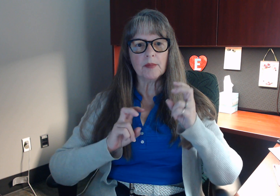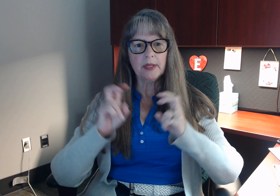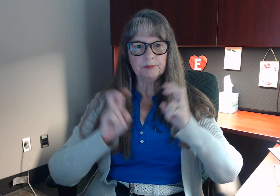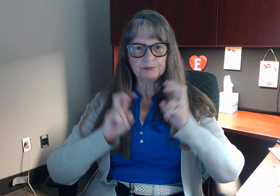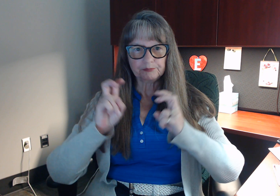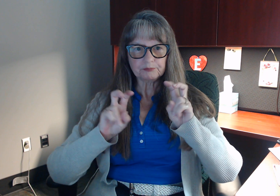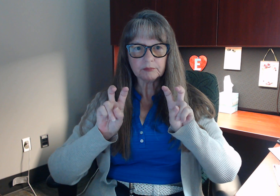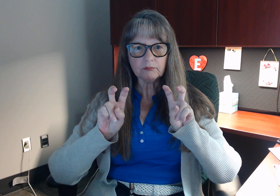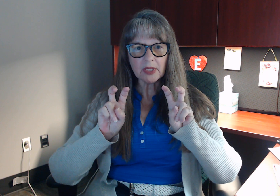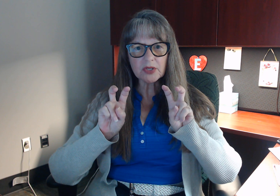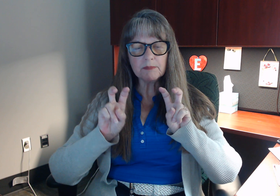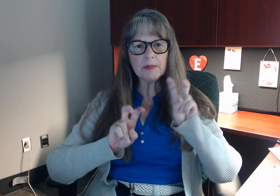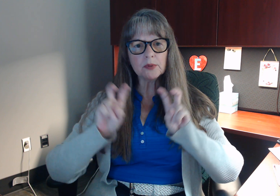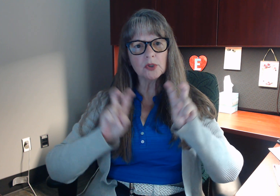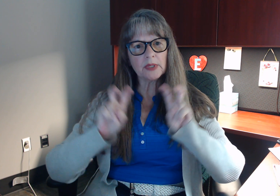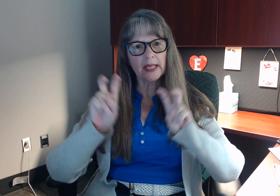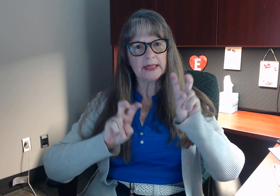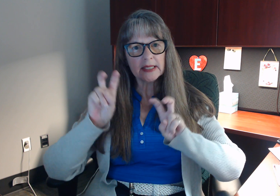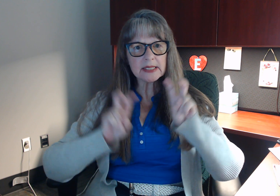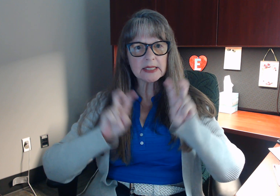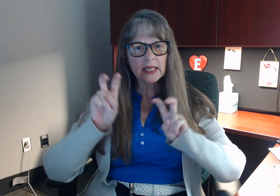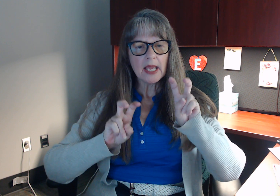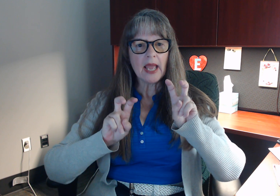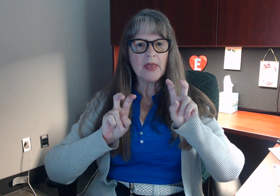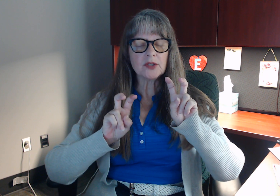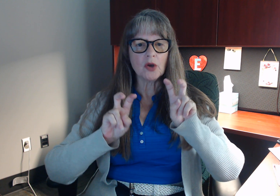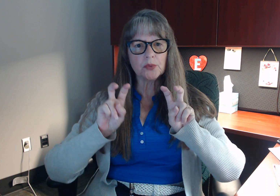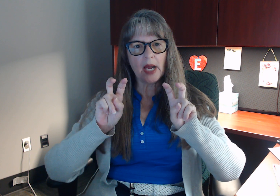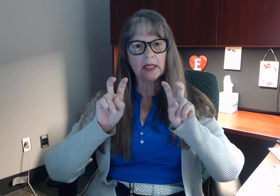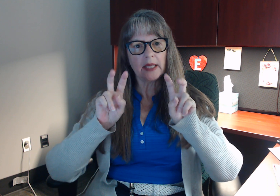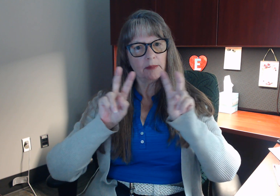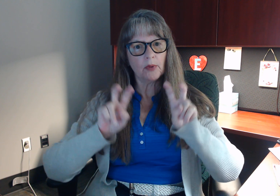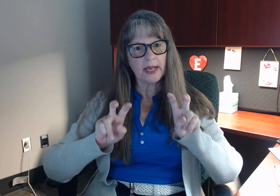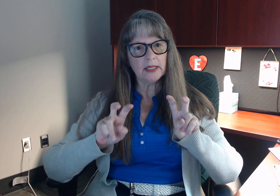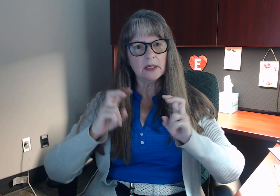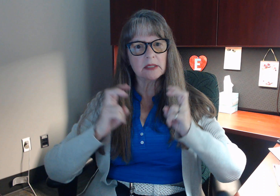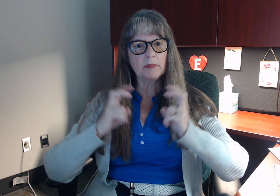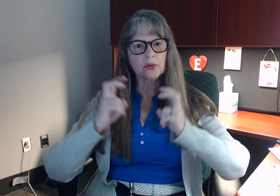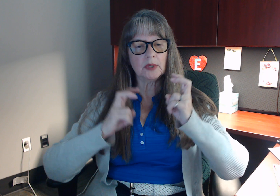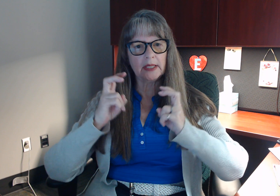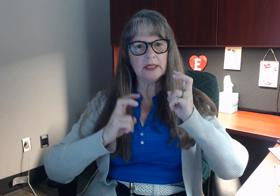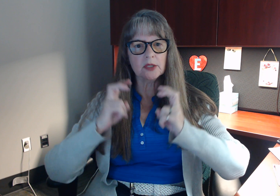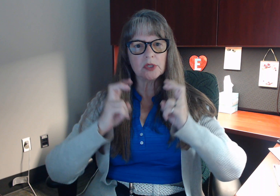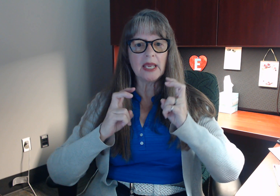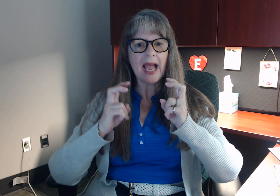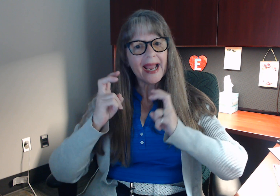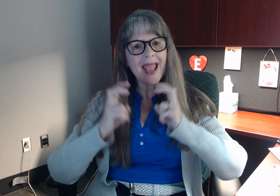tournament. Some people do it like this, and that's also kind of like the bracket, and some people do it like this. And I have a